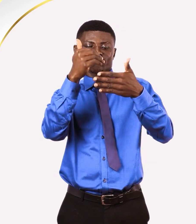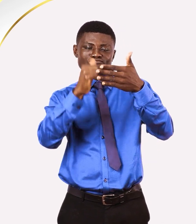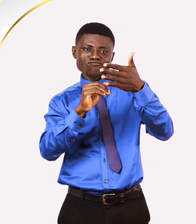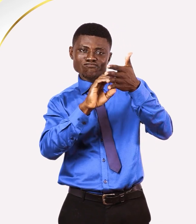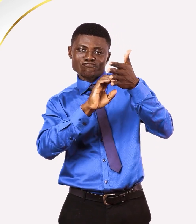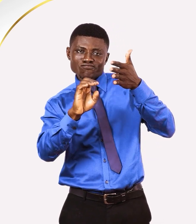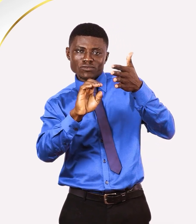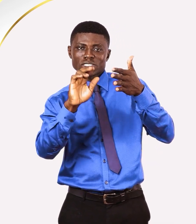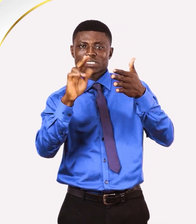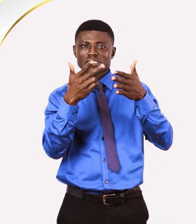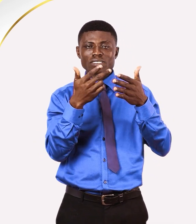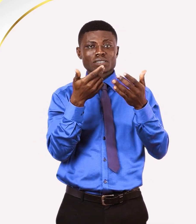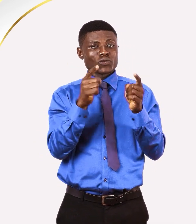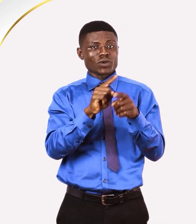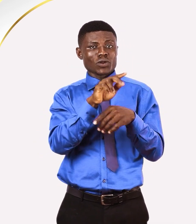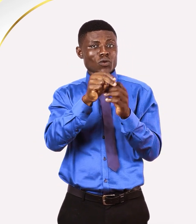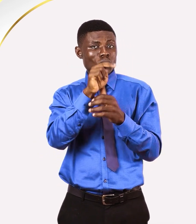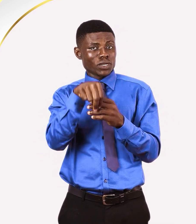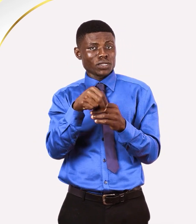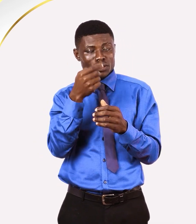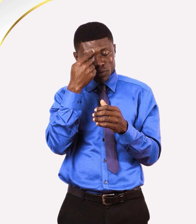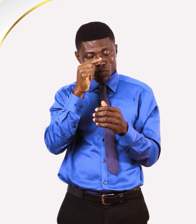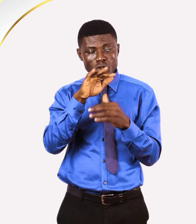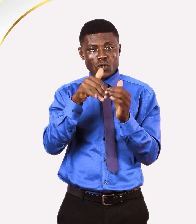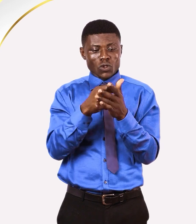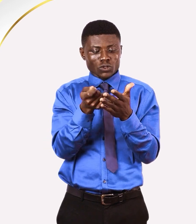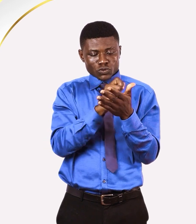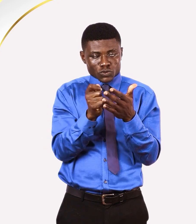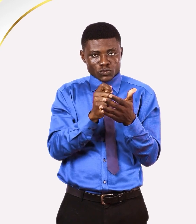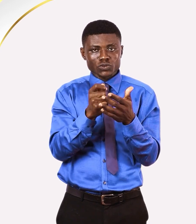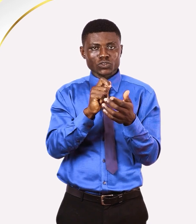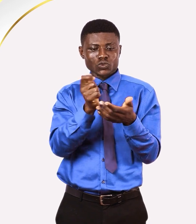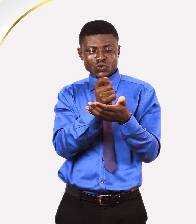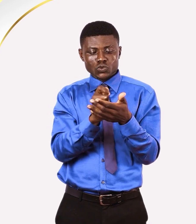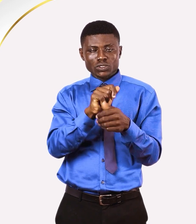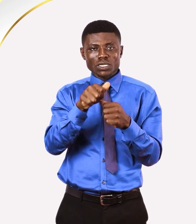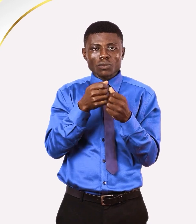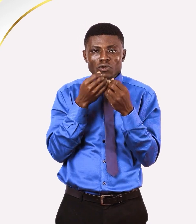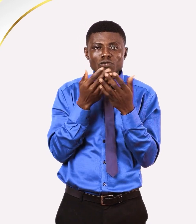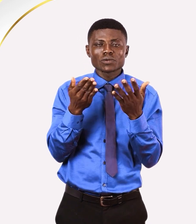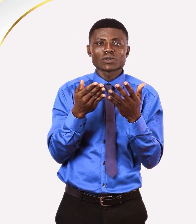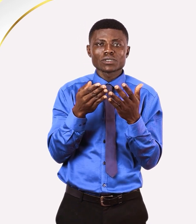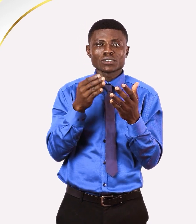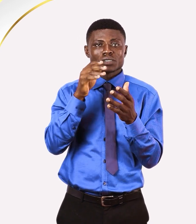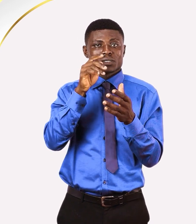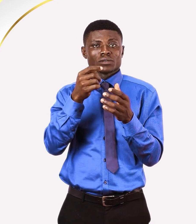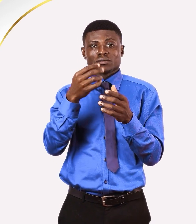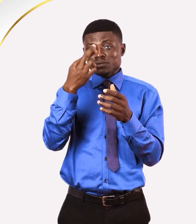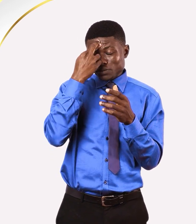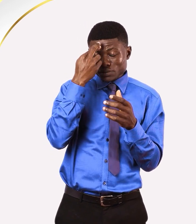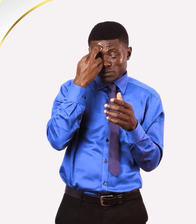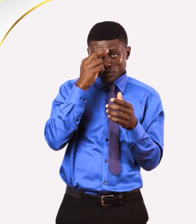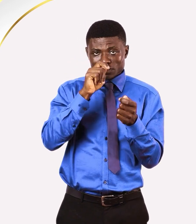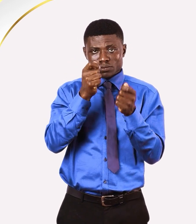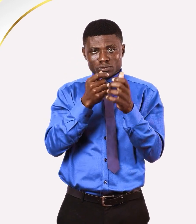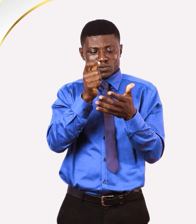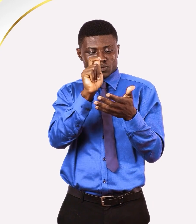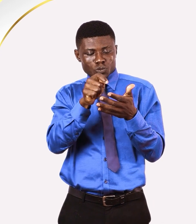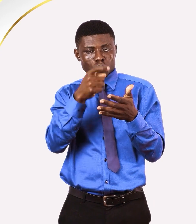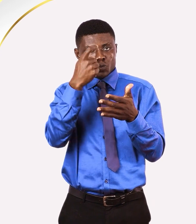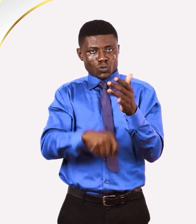75, subsection 3. When request is made for a written transcript of the information, a